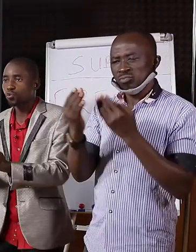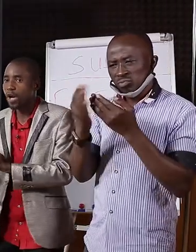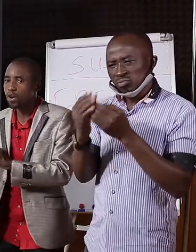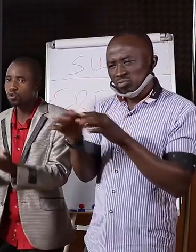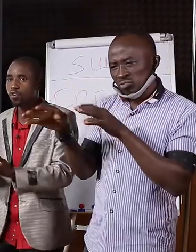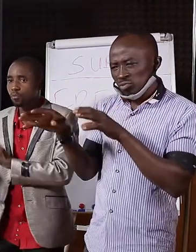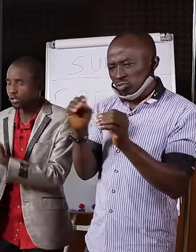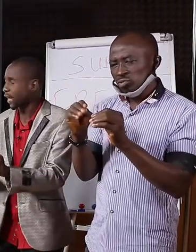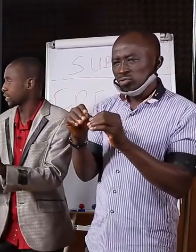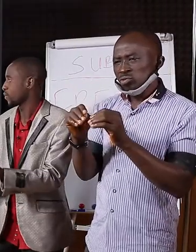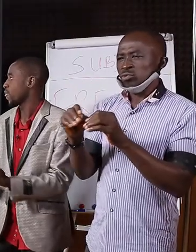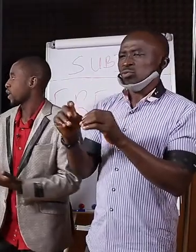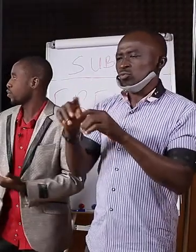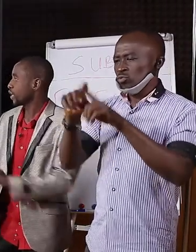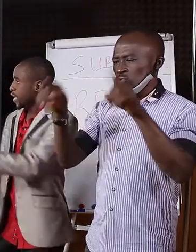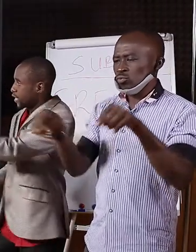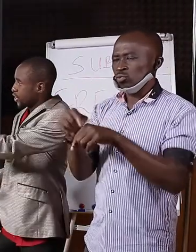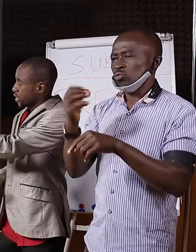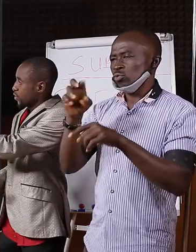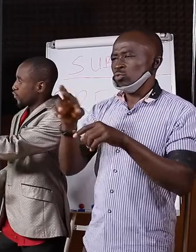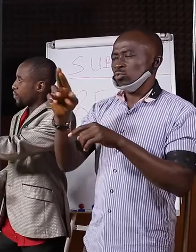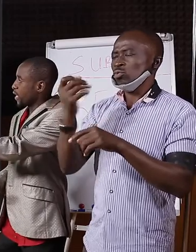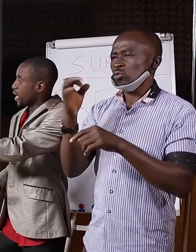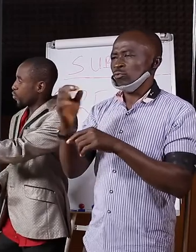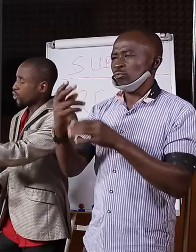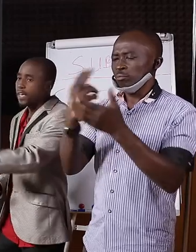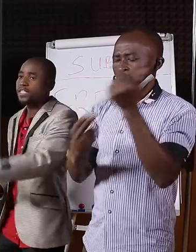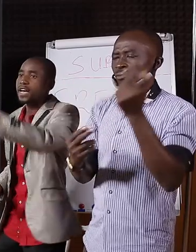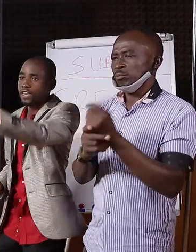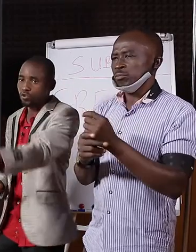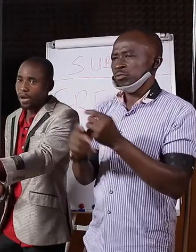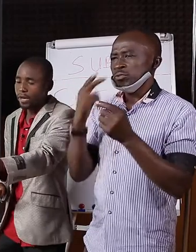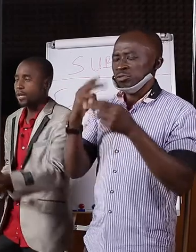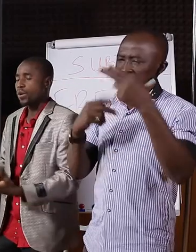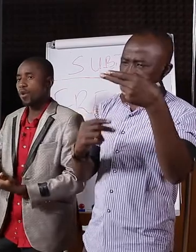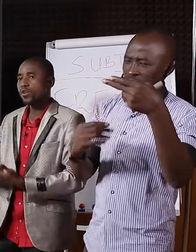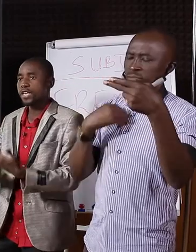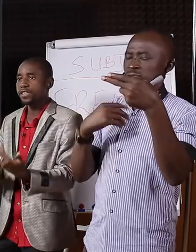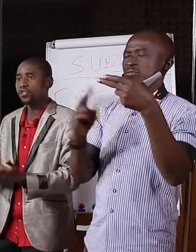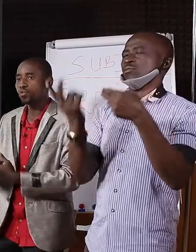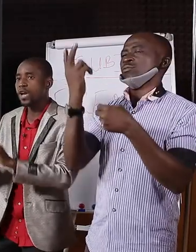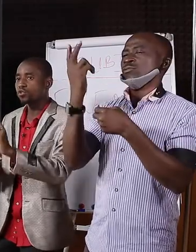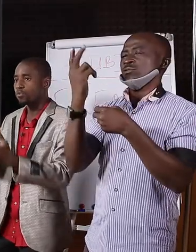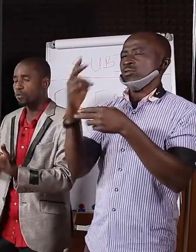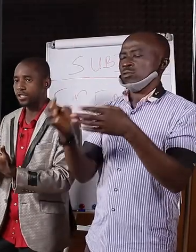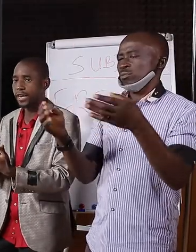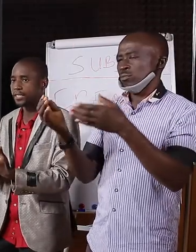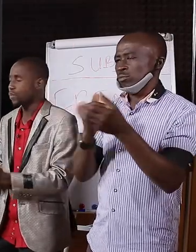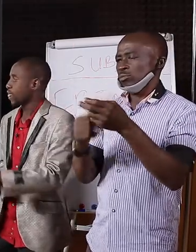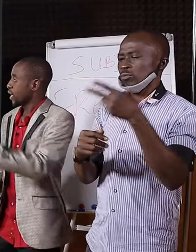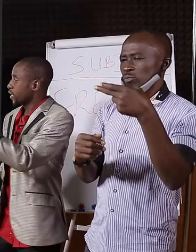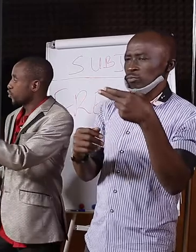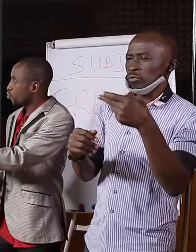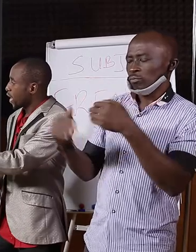the square root of both sides. Looking h from the equation, h has a square. When you take the square root of both